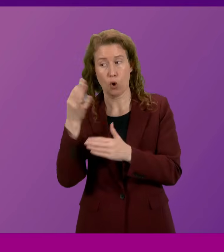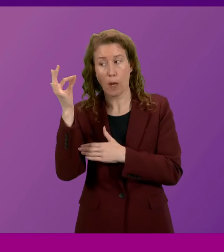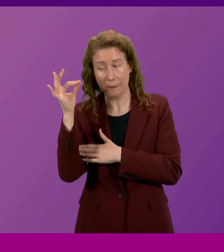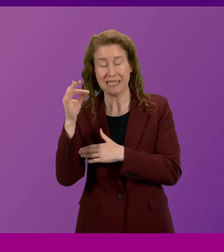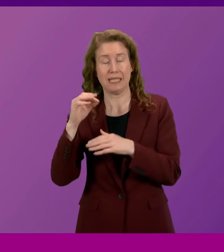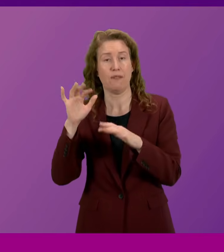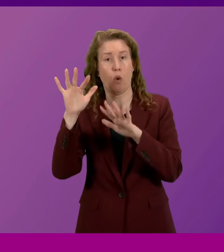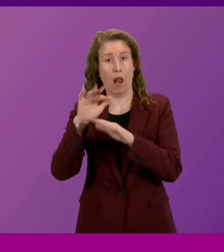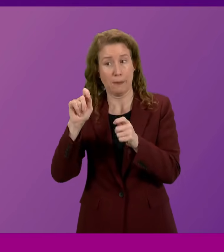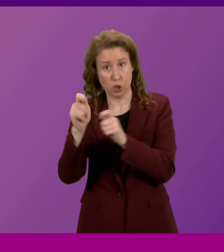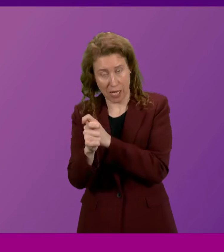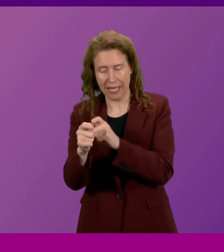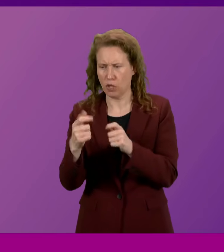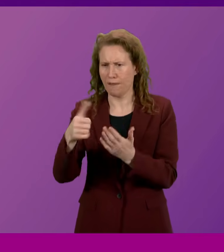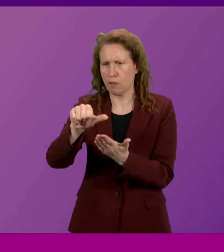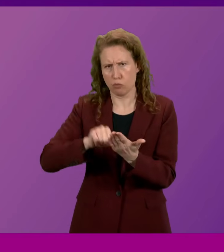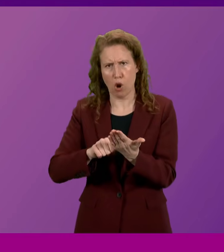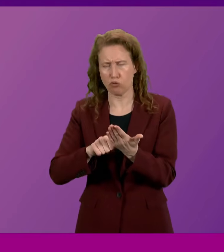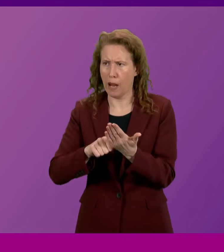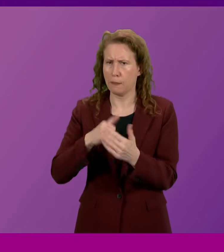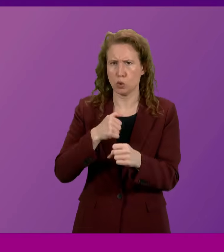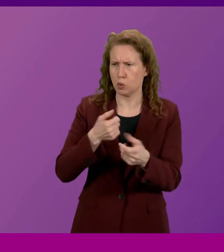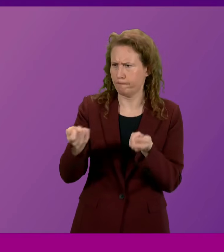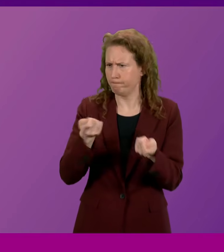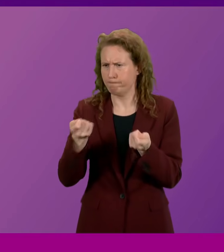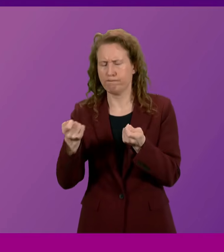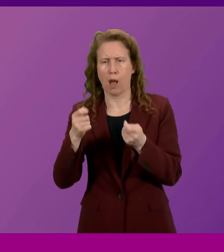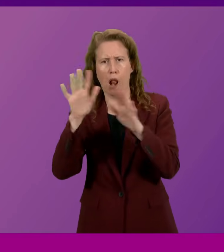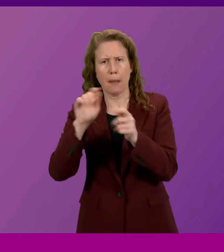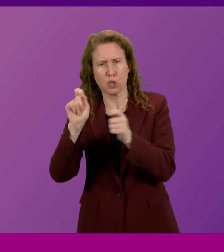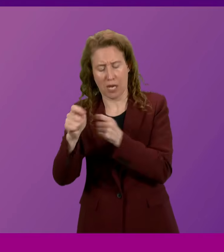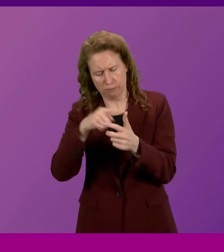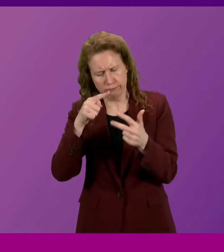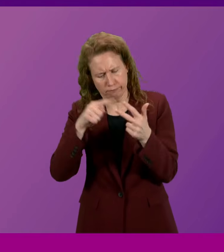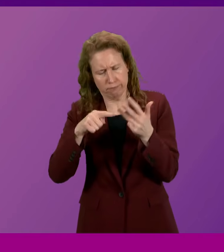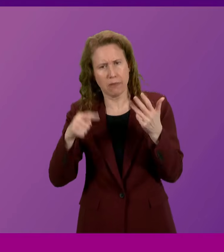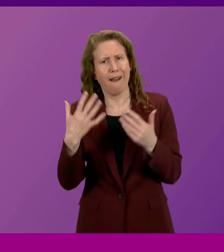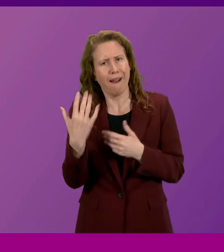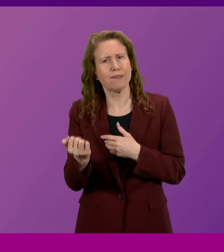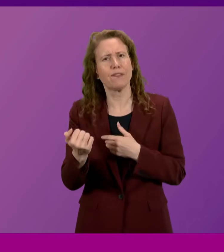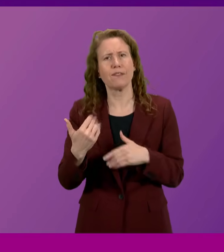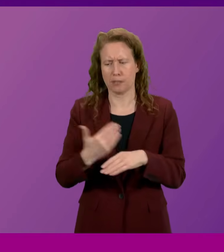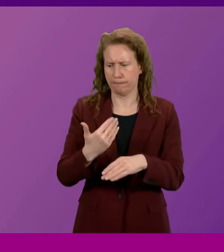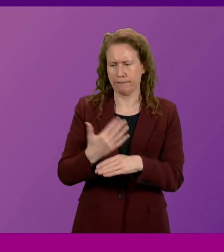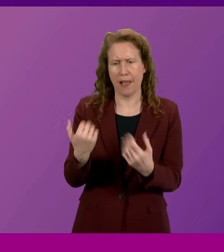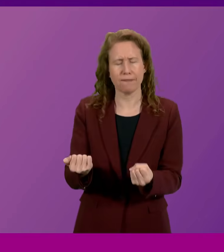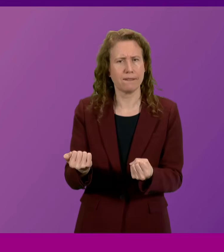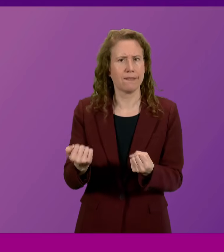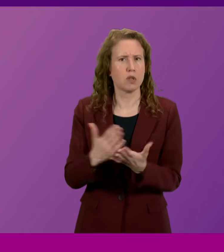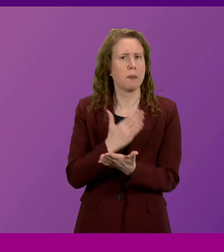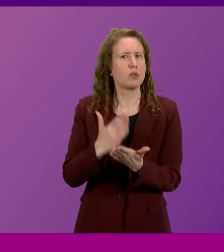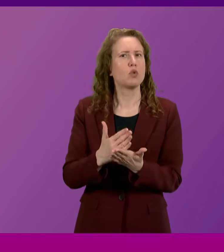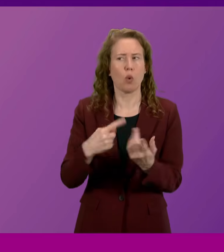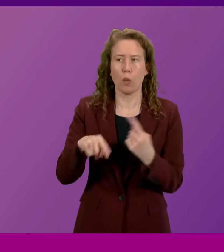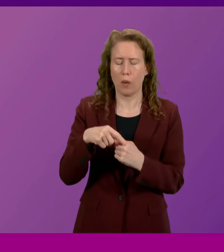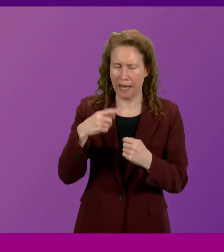Climate Change and deploying a programme which will tackle climate change. So those are some of the measures that the Scottish Government is taking to ensure that